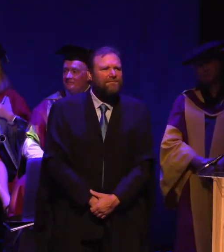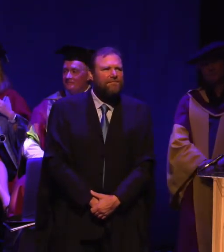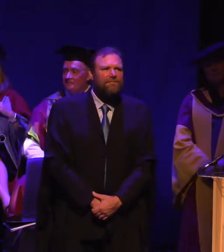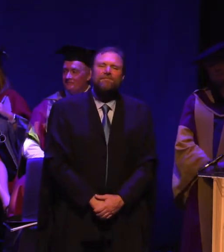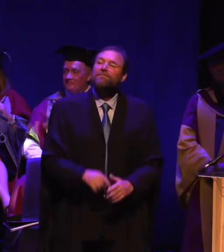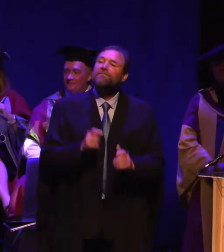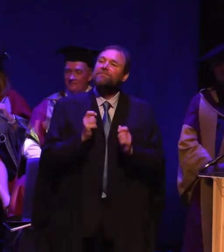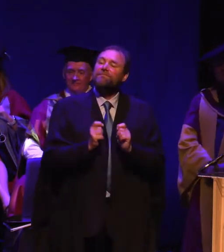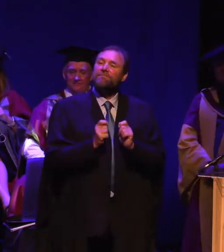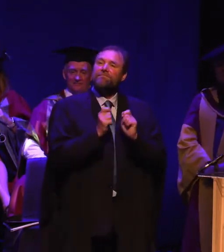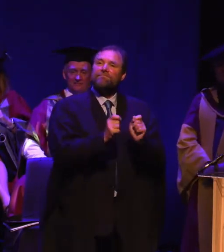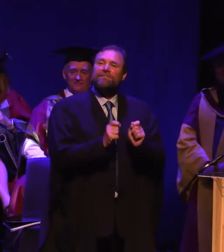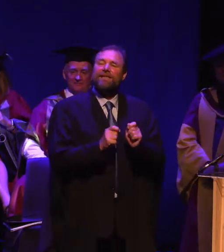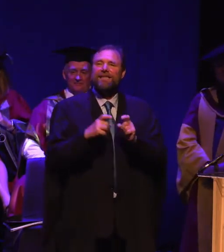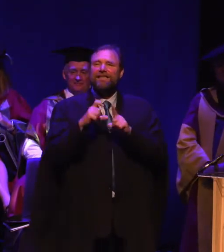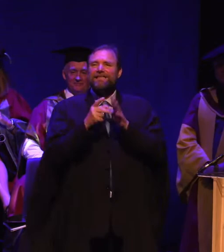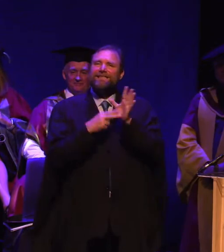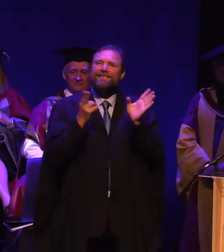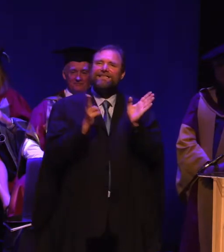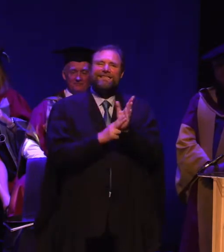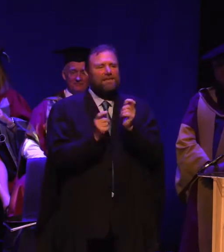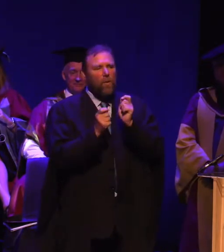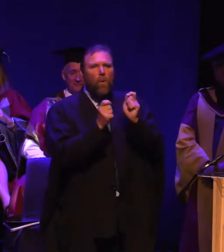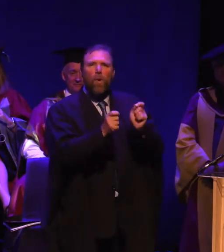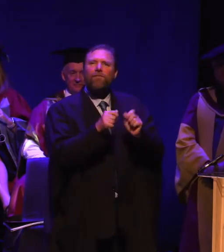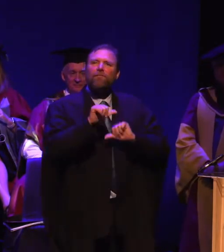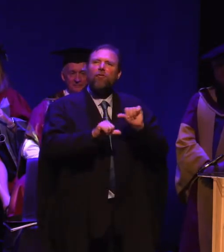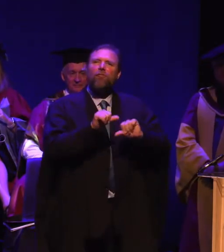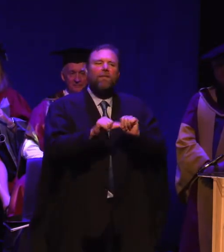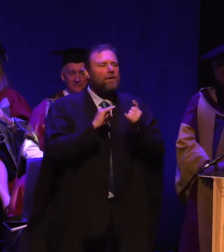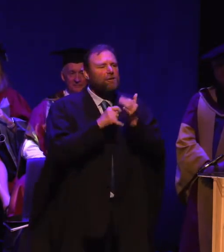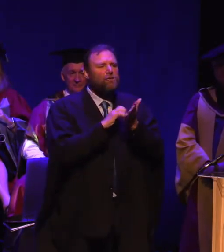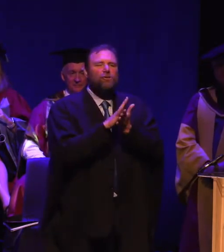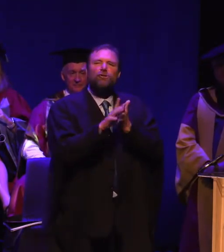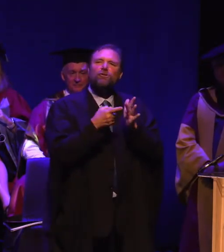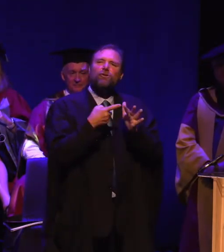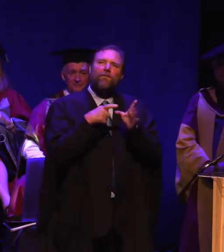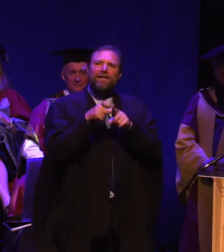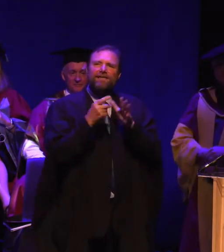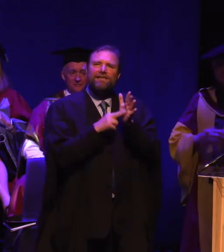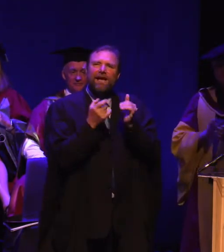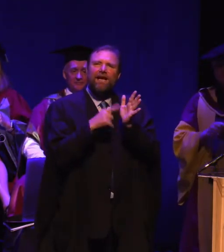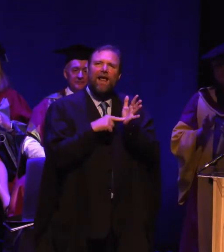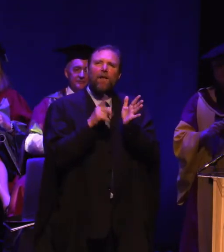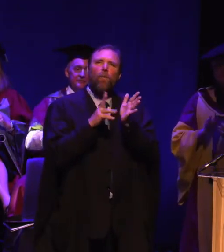And to receive the Dean's Award for the programme, Sophie Danielle Willems.